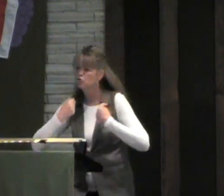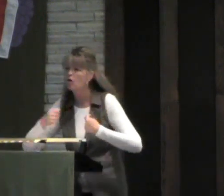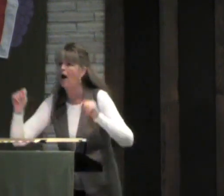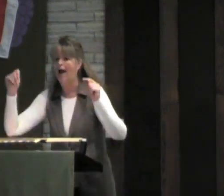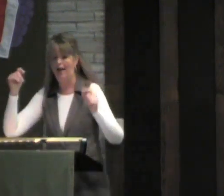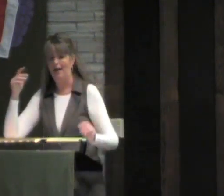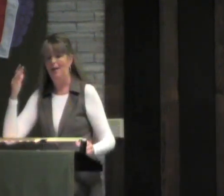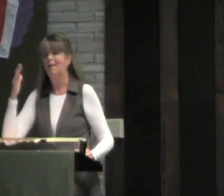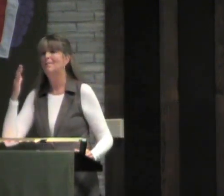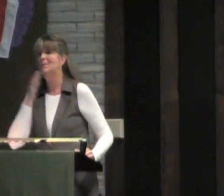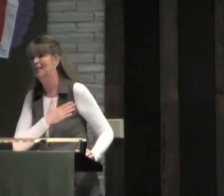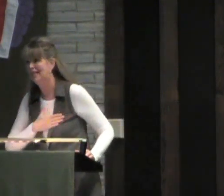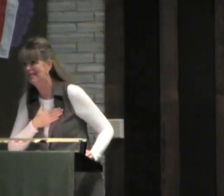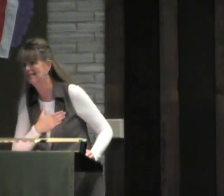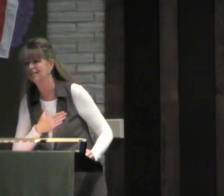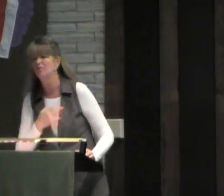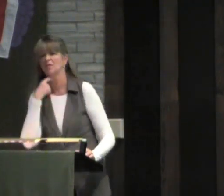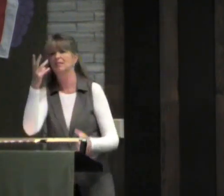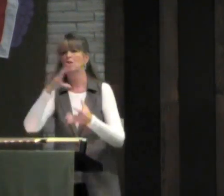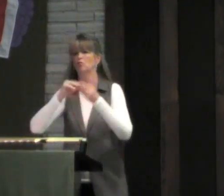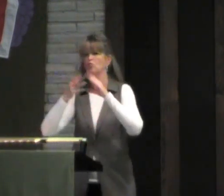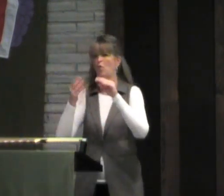change. But I want you to try. Please.